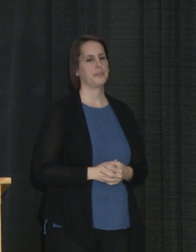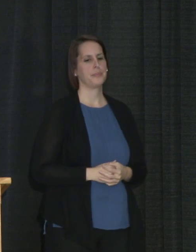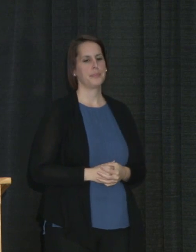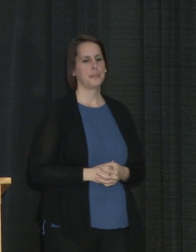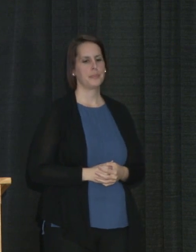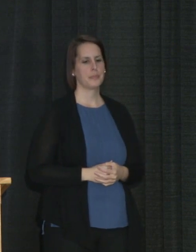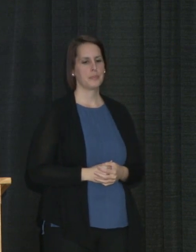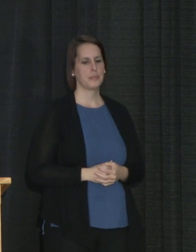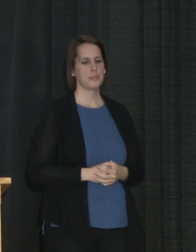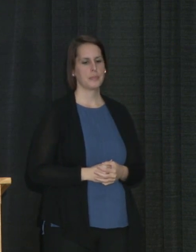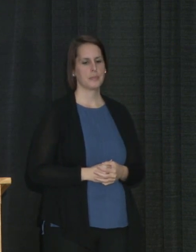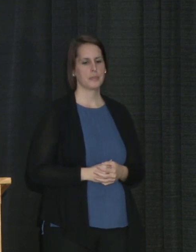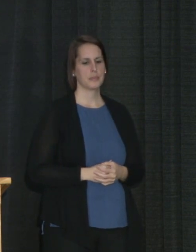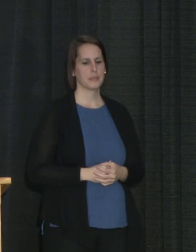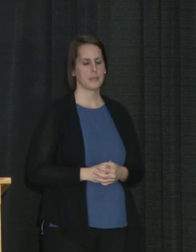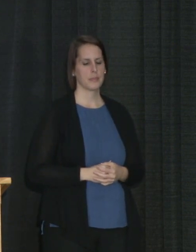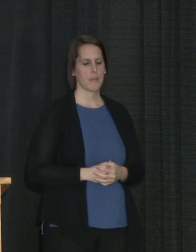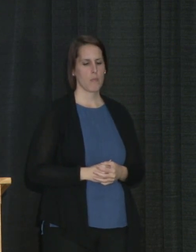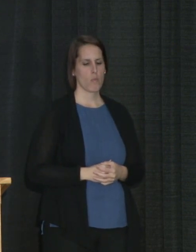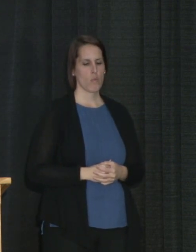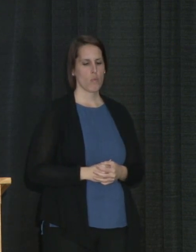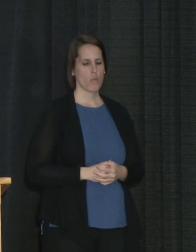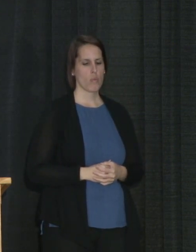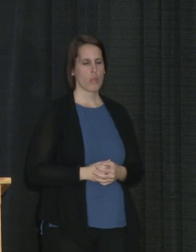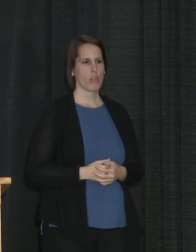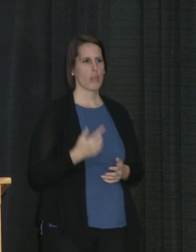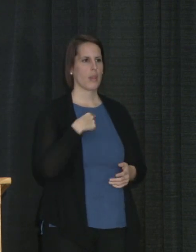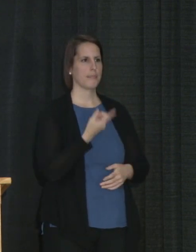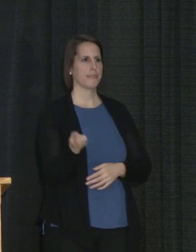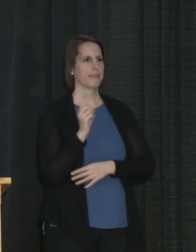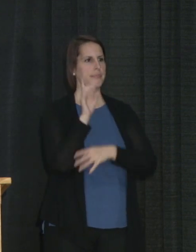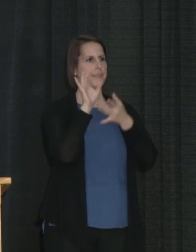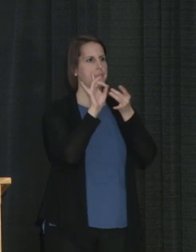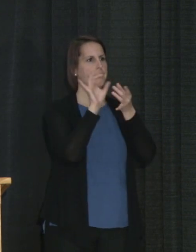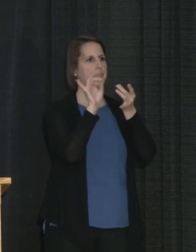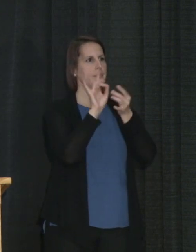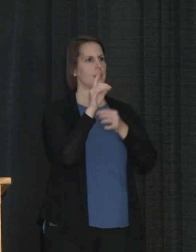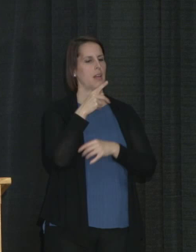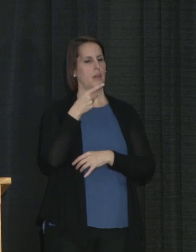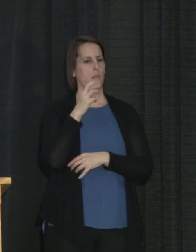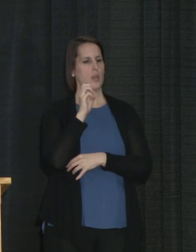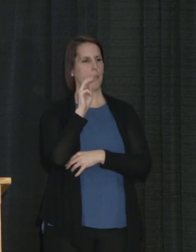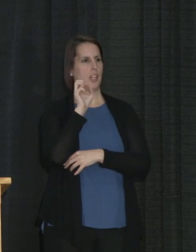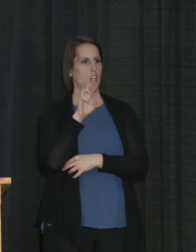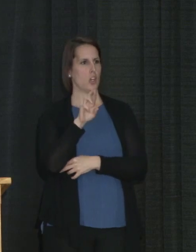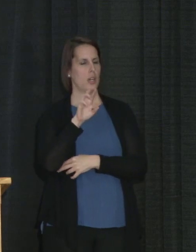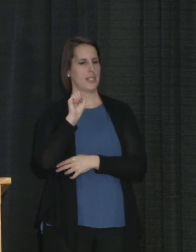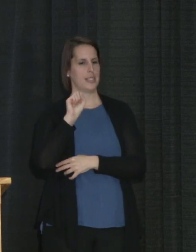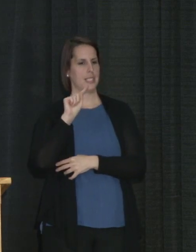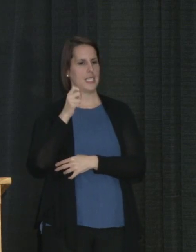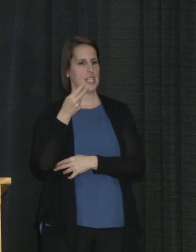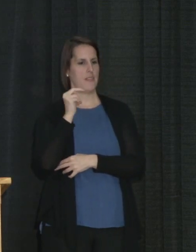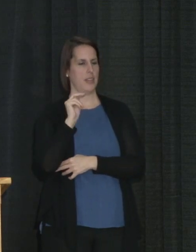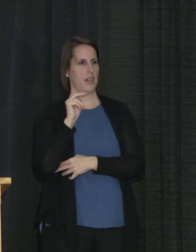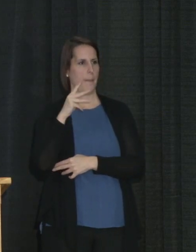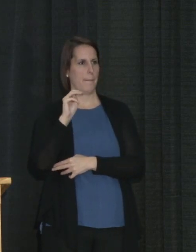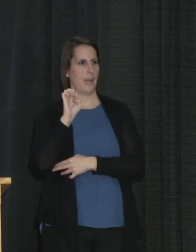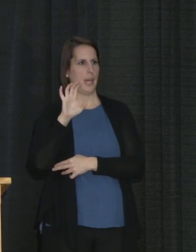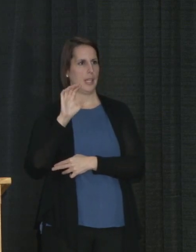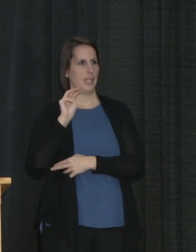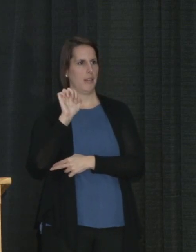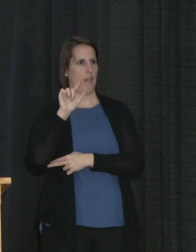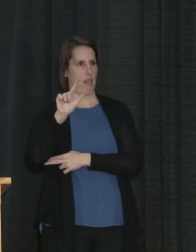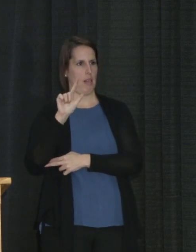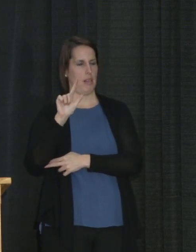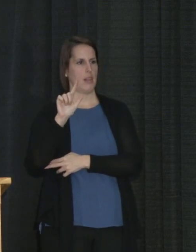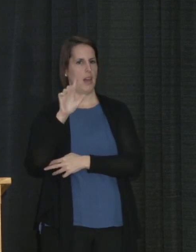certificates. I'm here to bring congratulations on behalf of Premier Stephen McNeil and the whole province of Nova Scotia